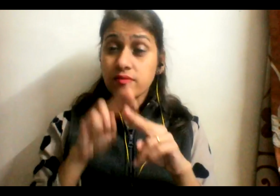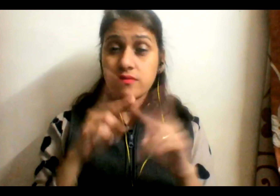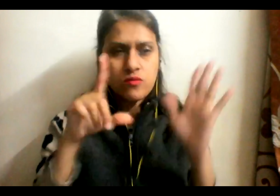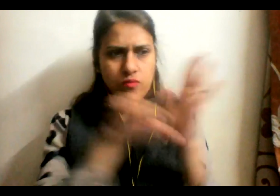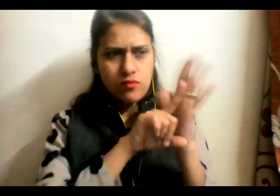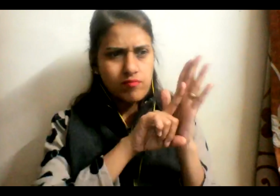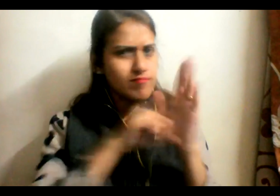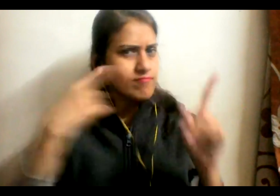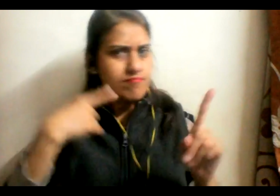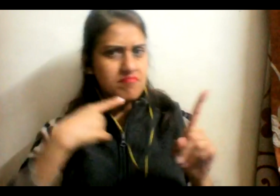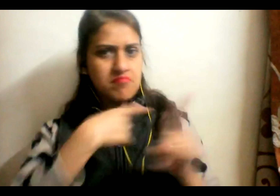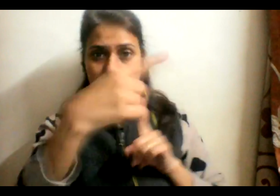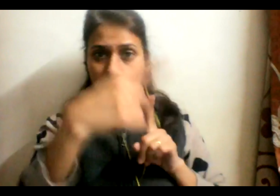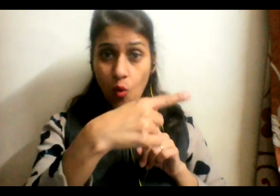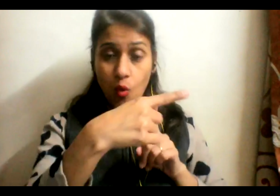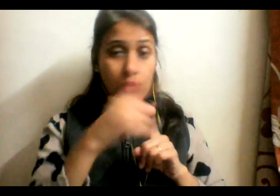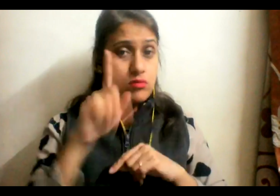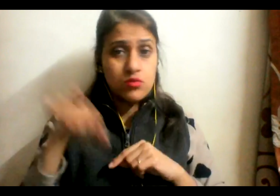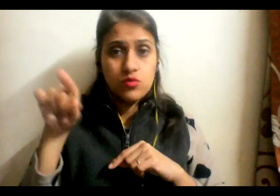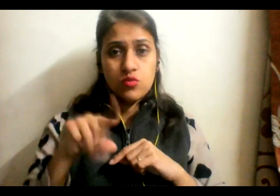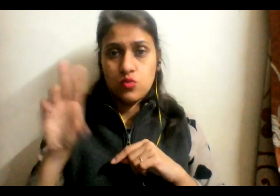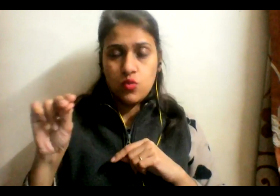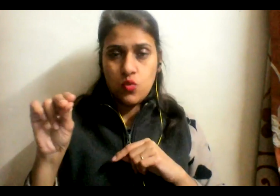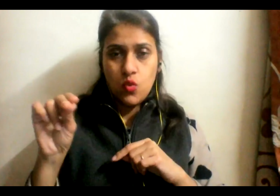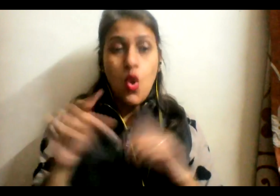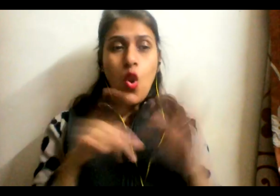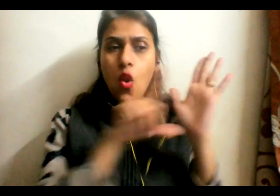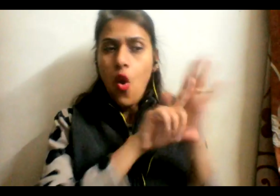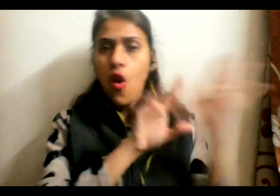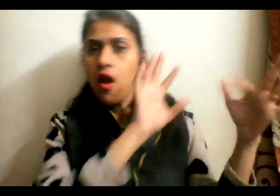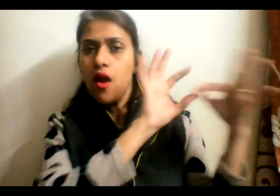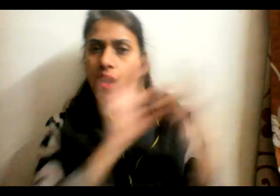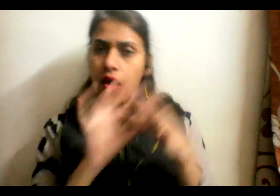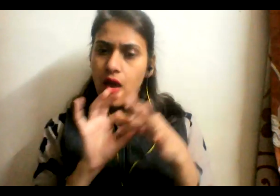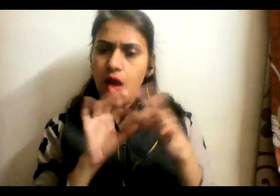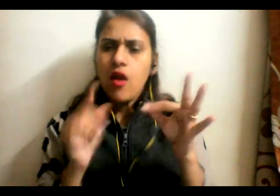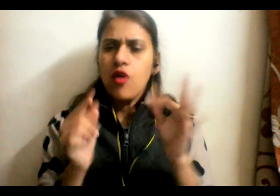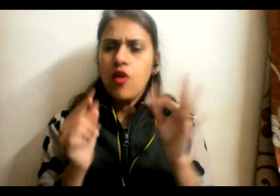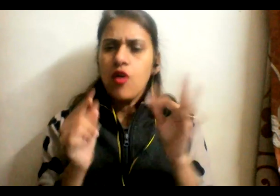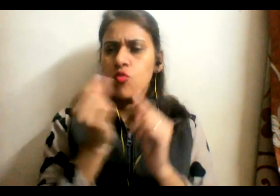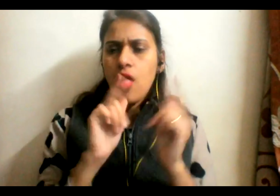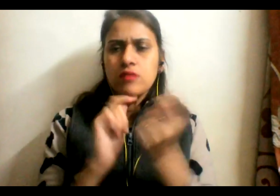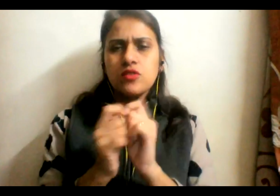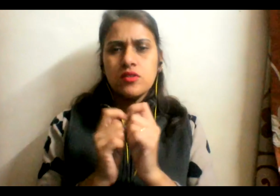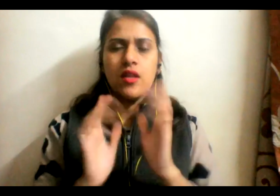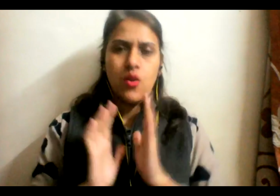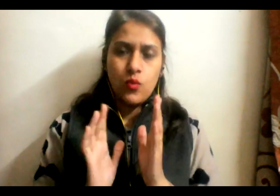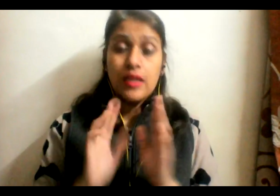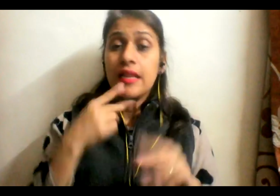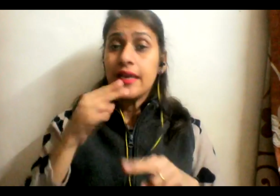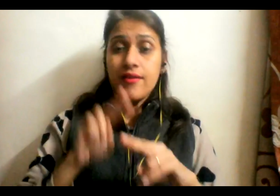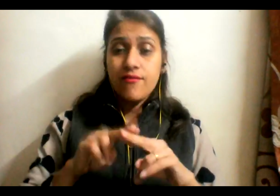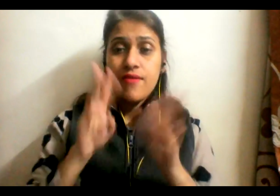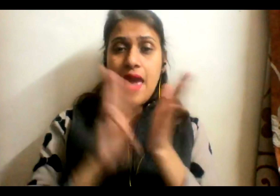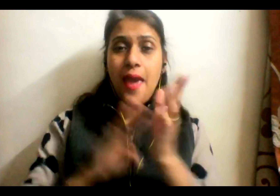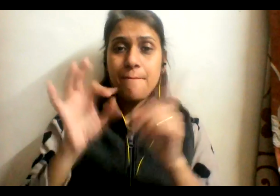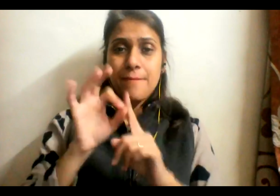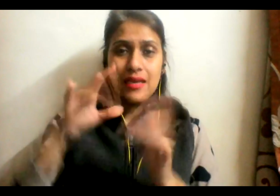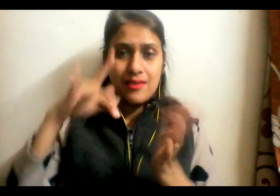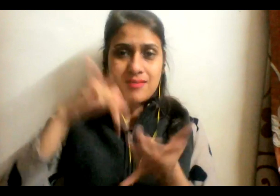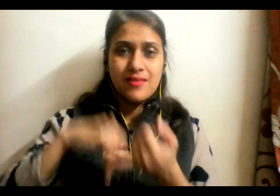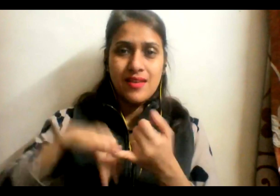the main law, can always be challenged in the court of law. So, for example, the state of MP decides that I will not